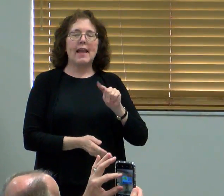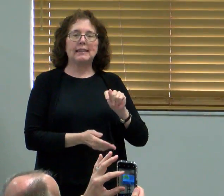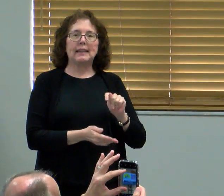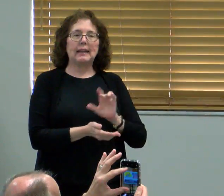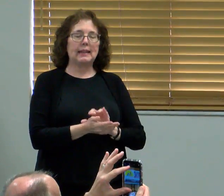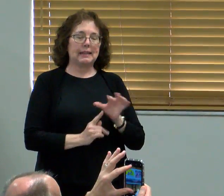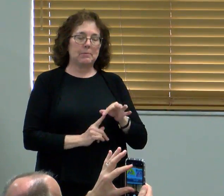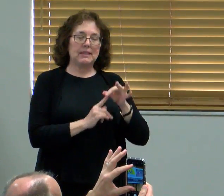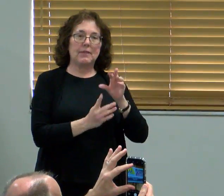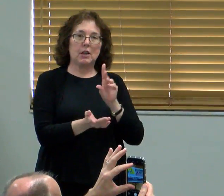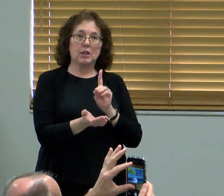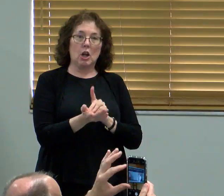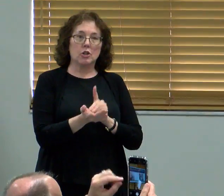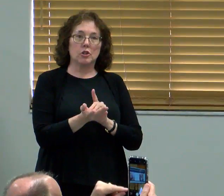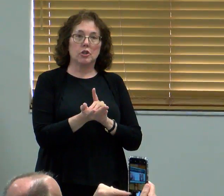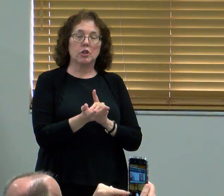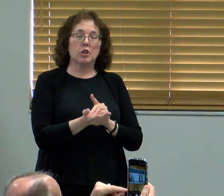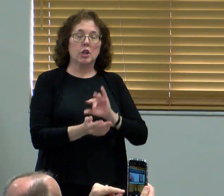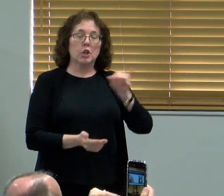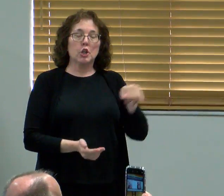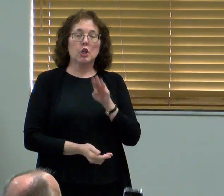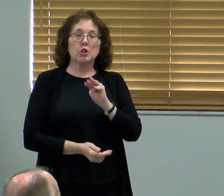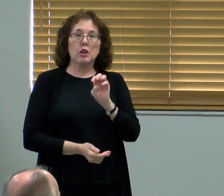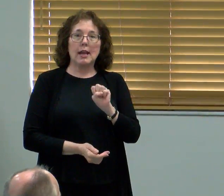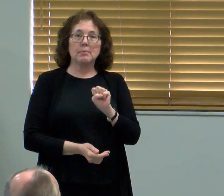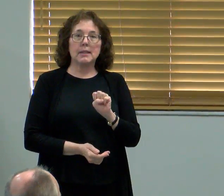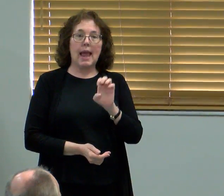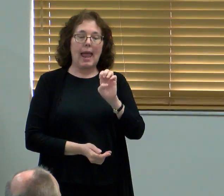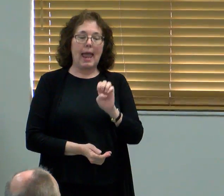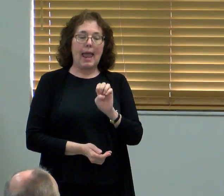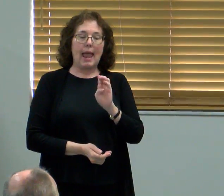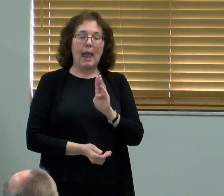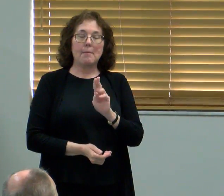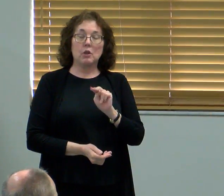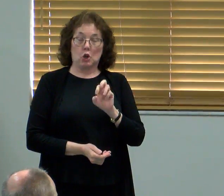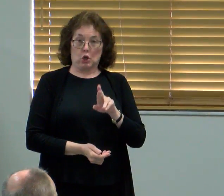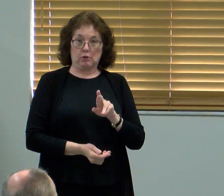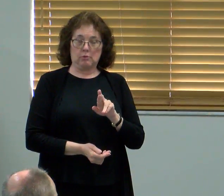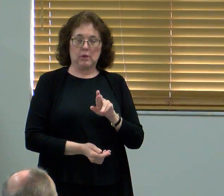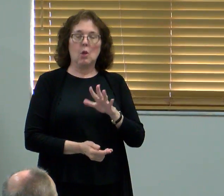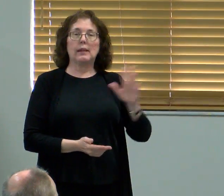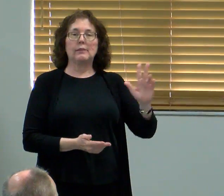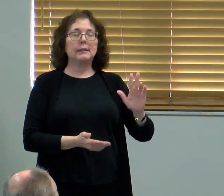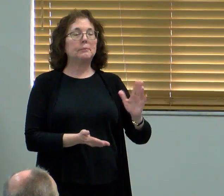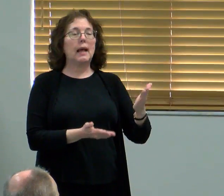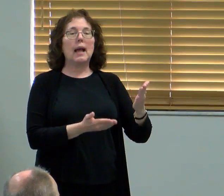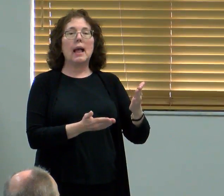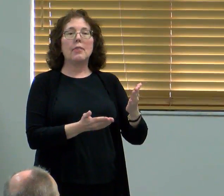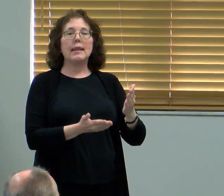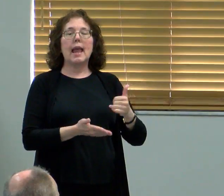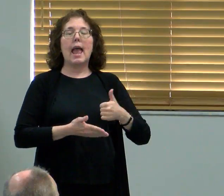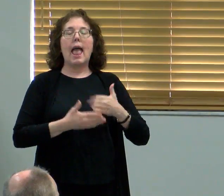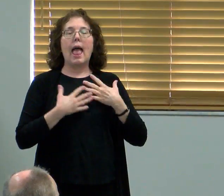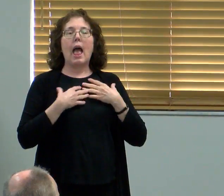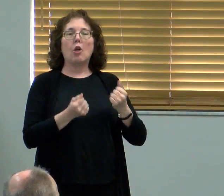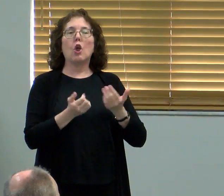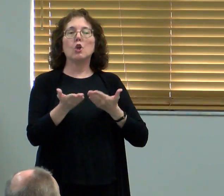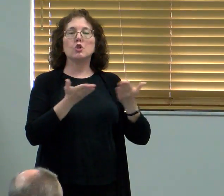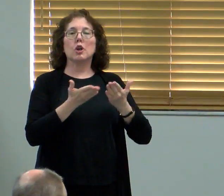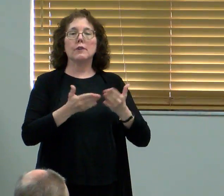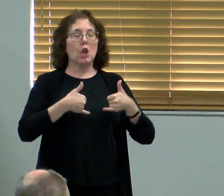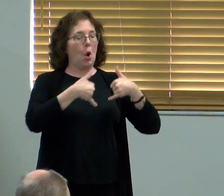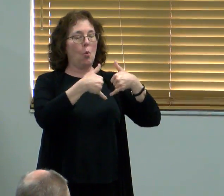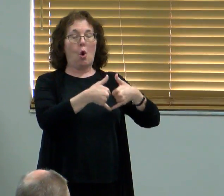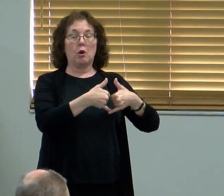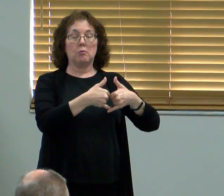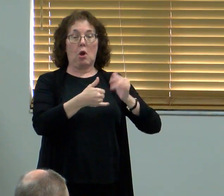Ebner. I am so proud to honor him with the 2nd annual Canine Companions Health Service Award. Our National